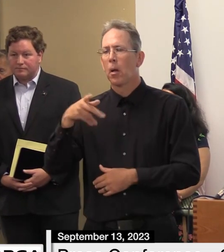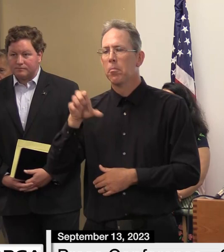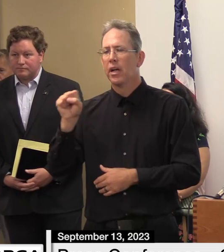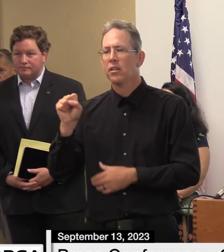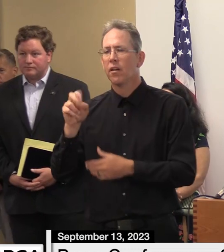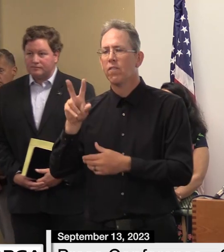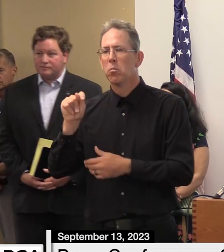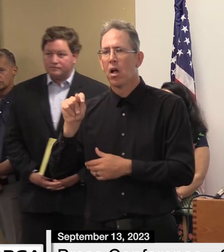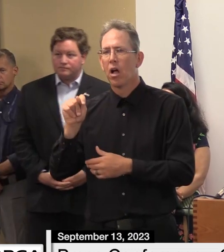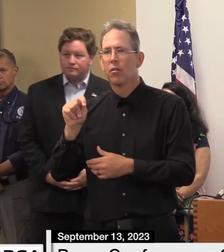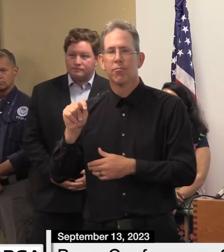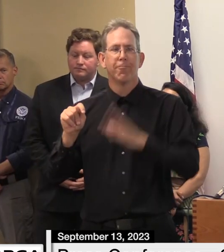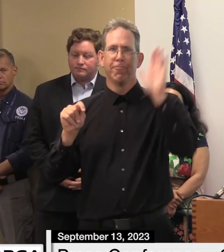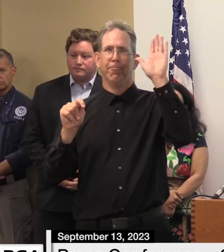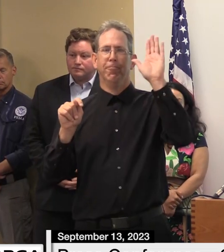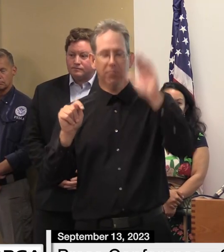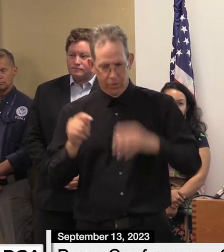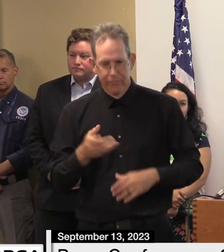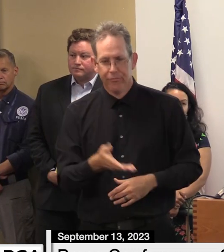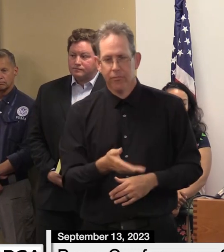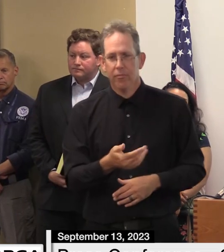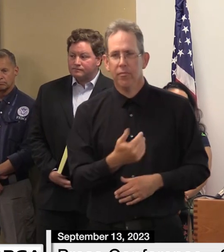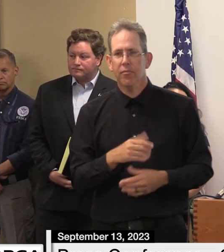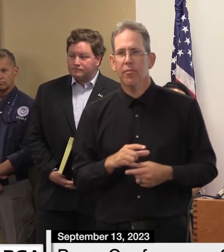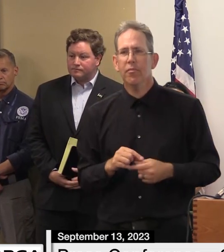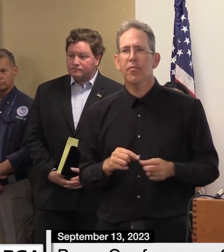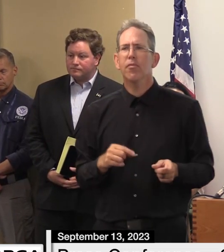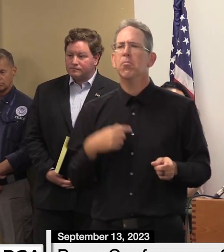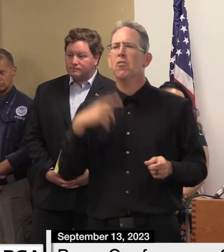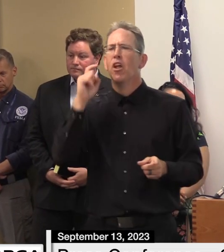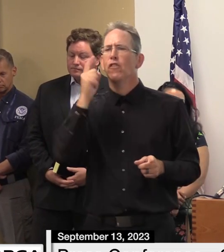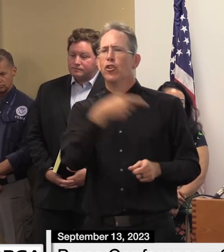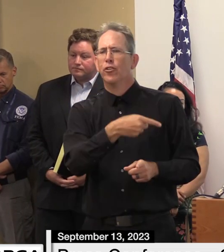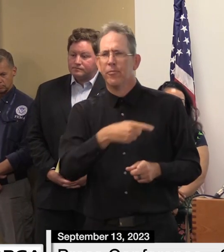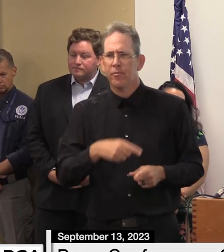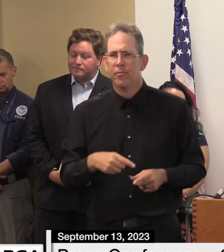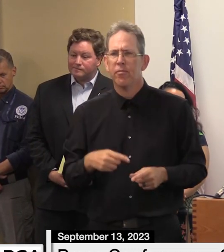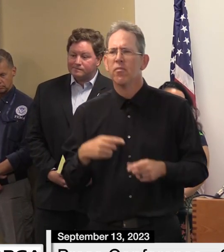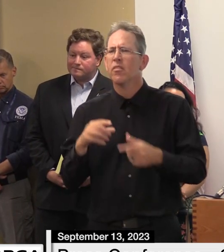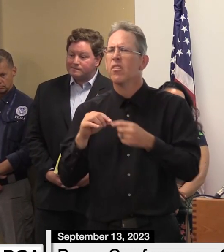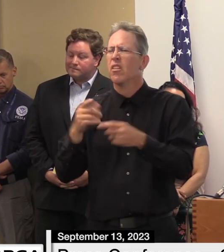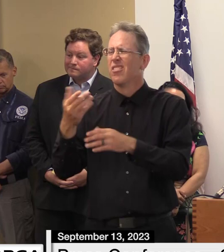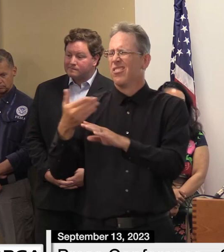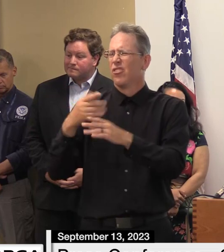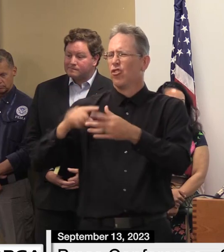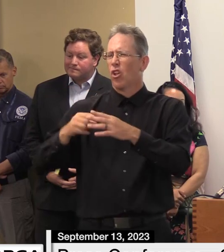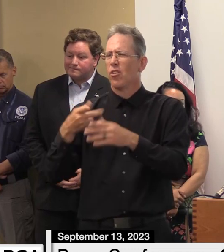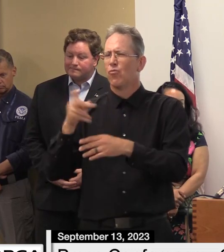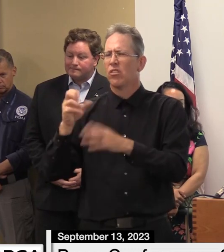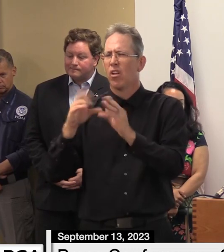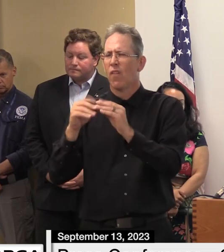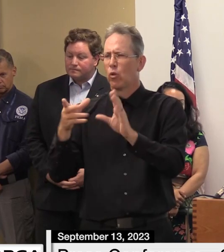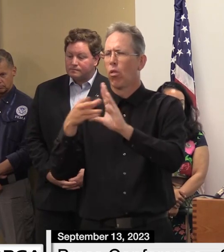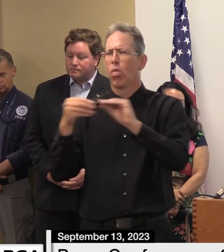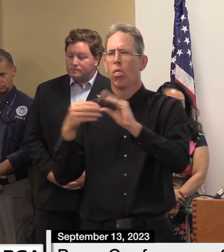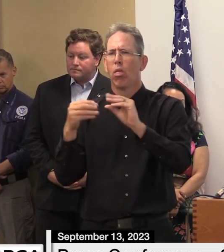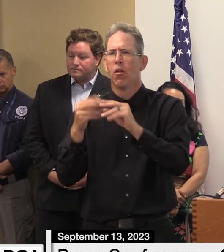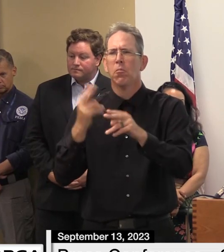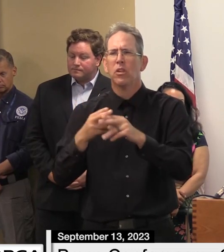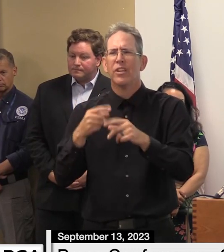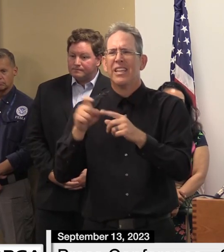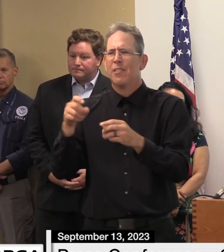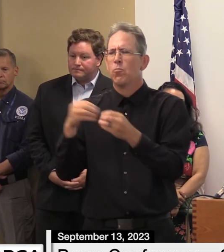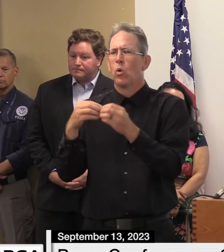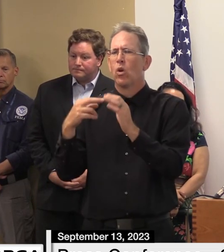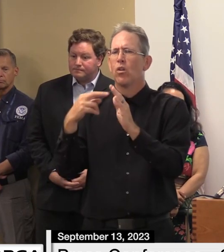Thanks, Jason. Governor, you started this press conference talking about the need for more